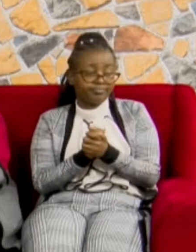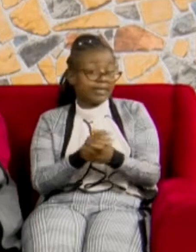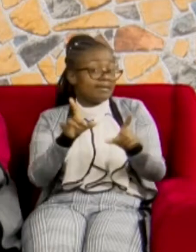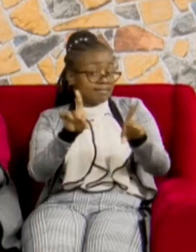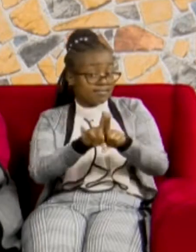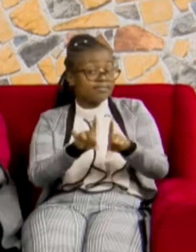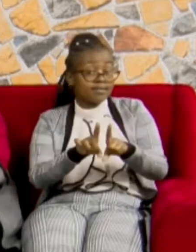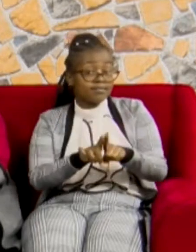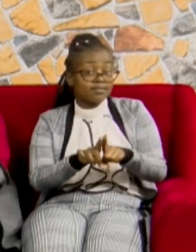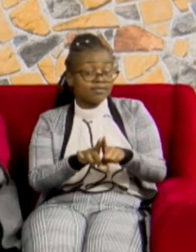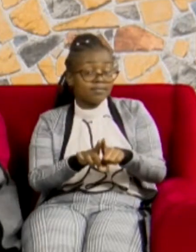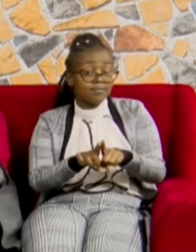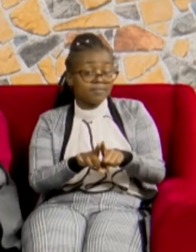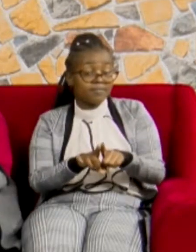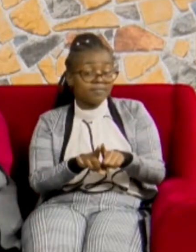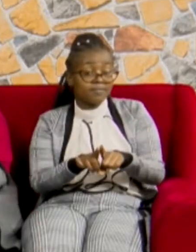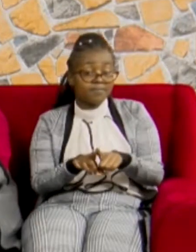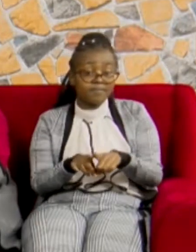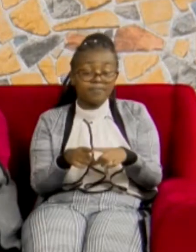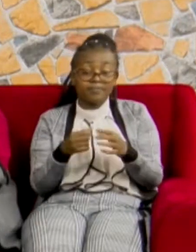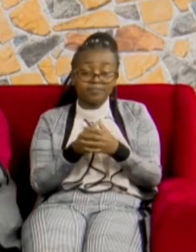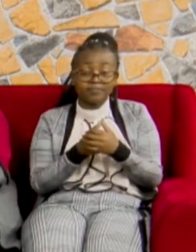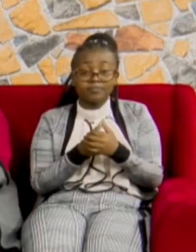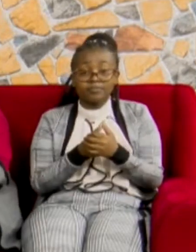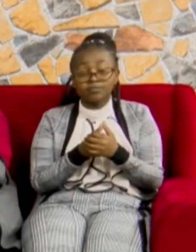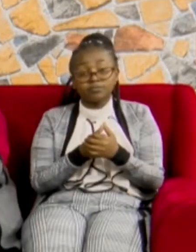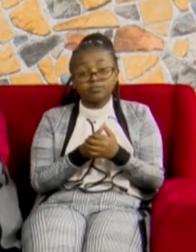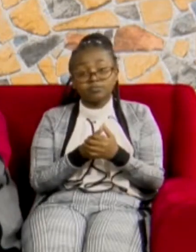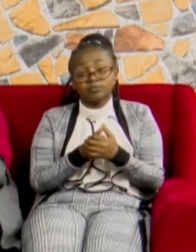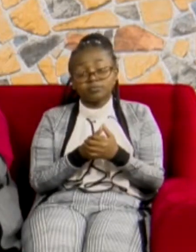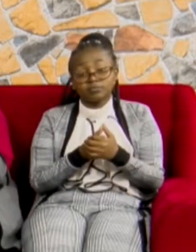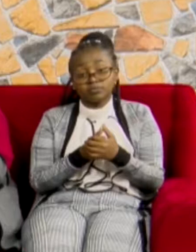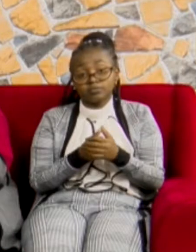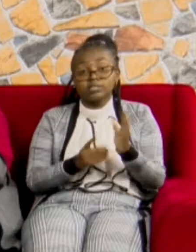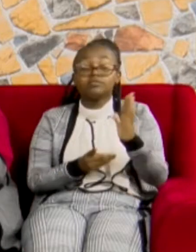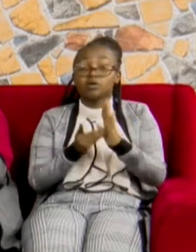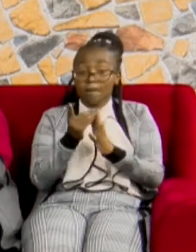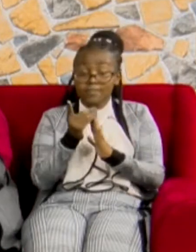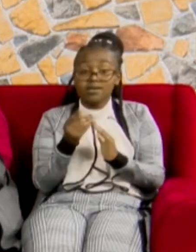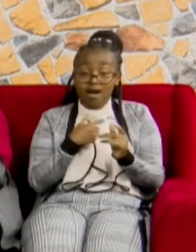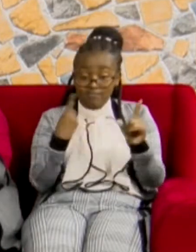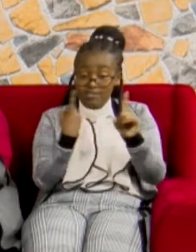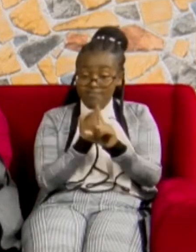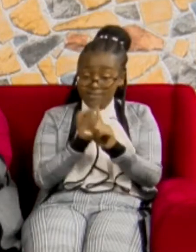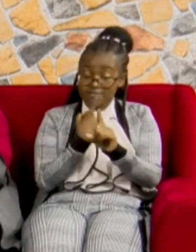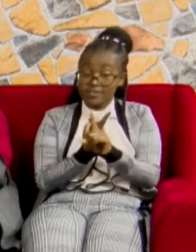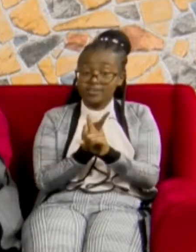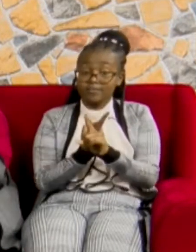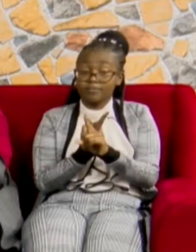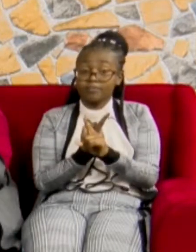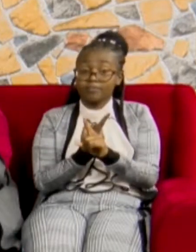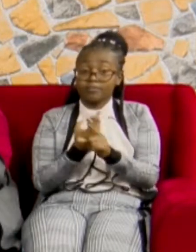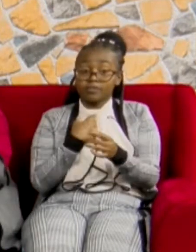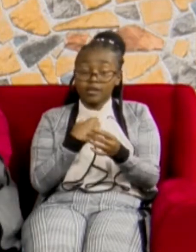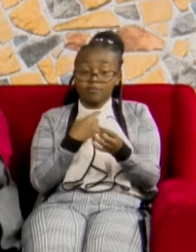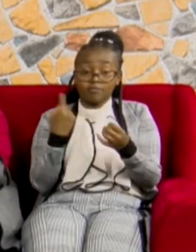same brain, so I say they go hand in hand. Okay. Because development has different domains. Okay. So